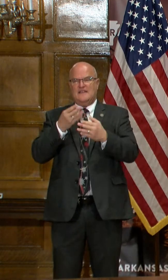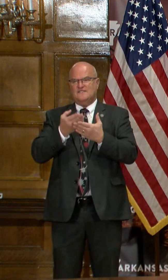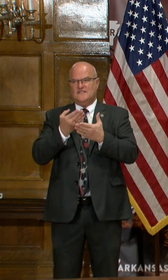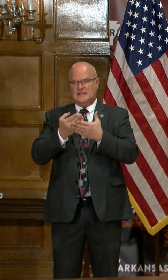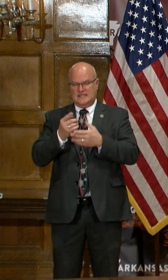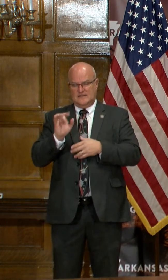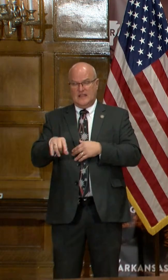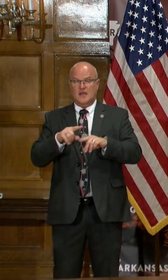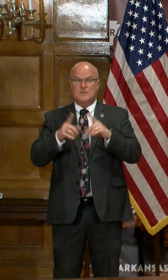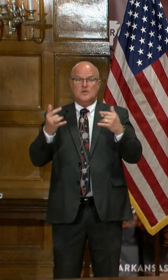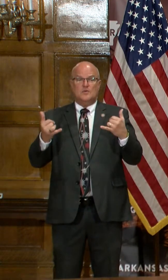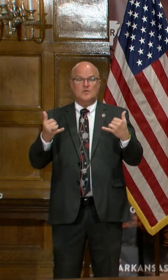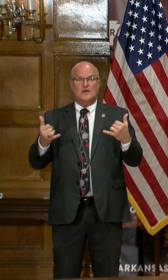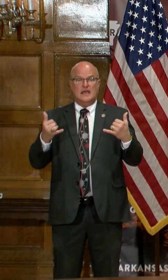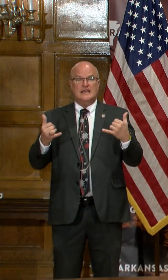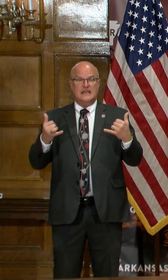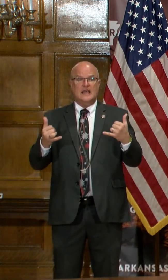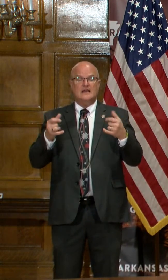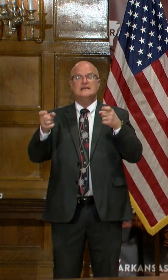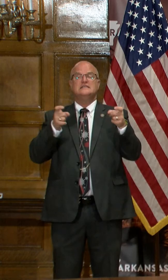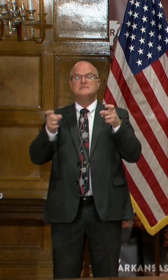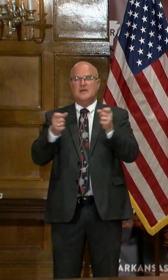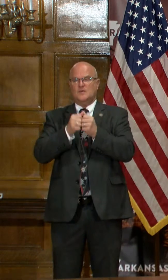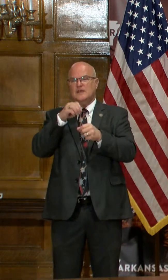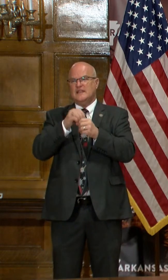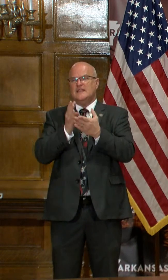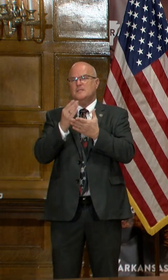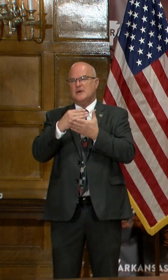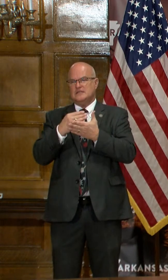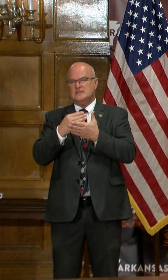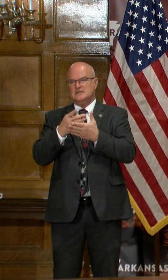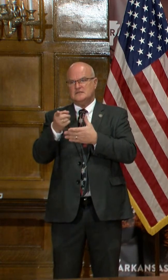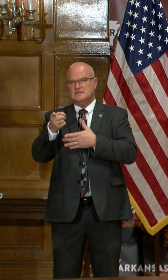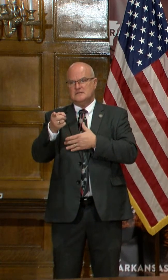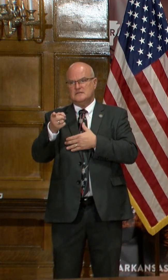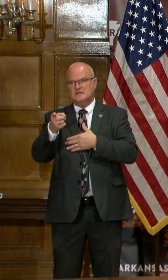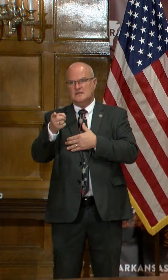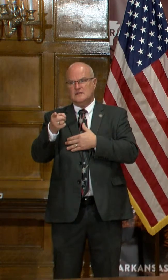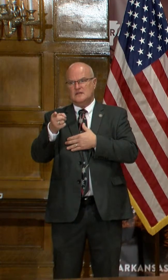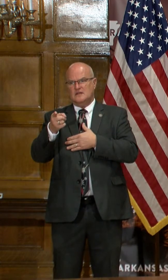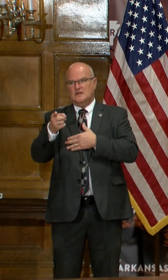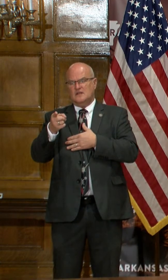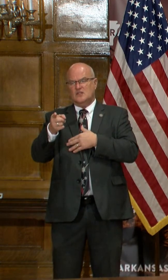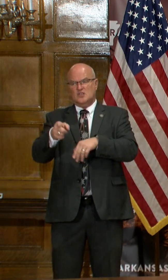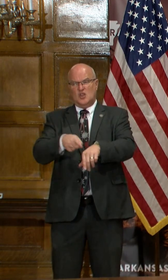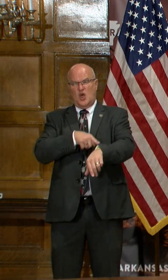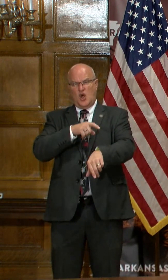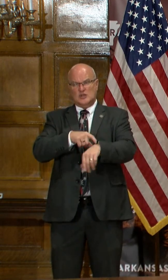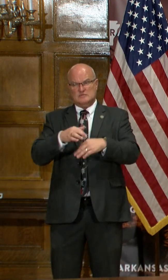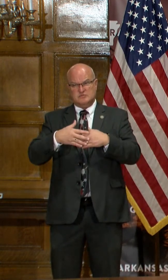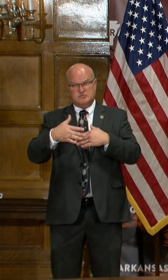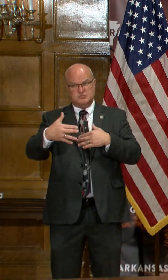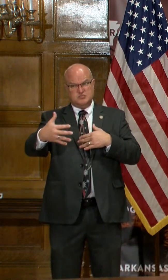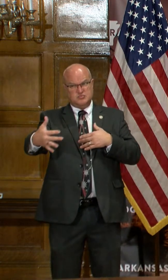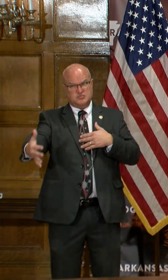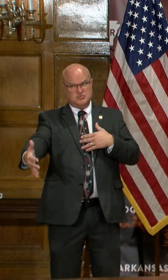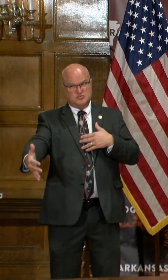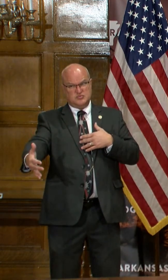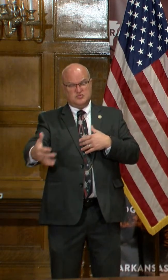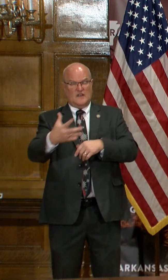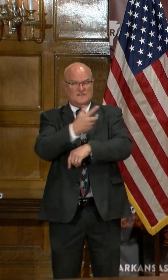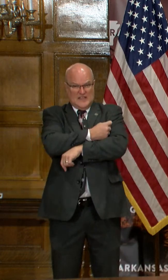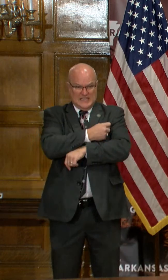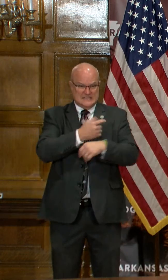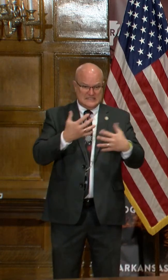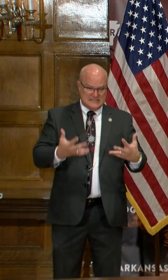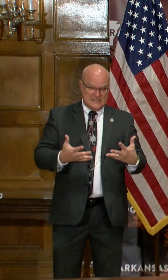funding to it, but right now it's manageable within the budget. And is this something that's going to be sort of a more long-term thing? I mean, obviously when vaccines